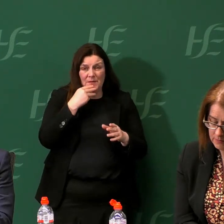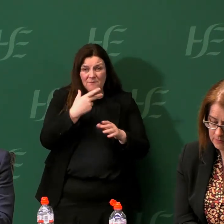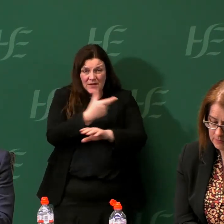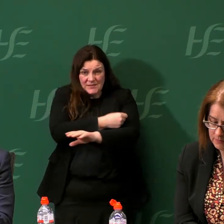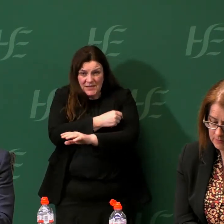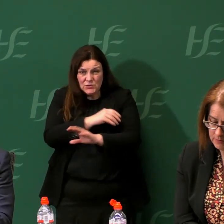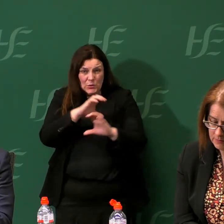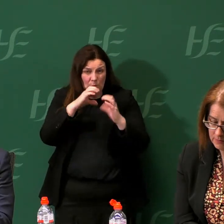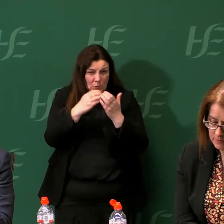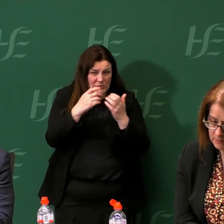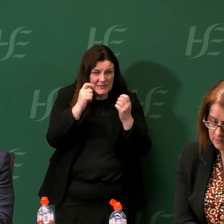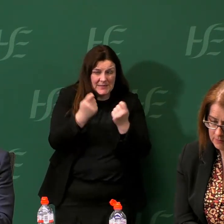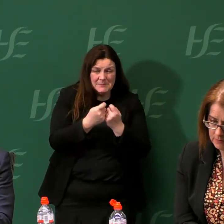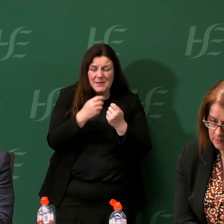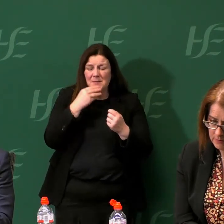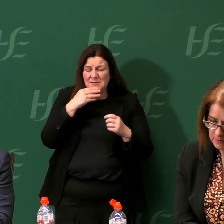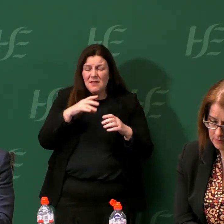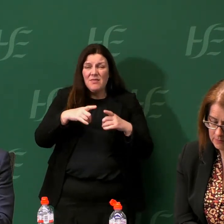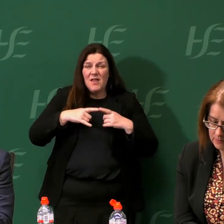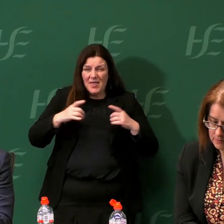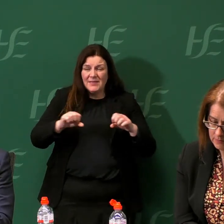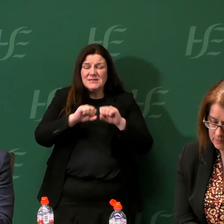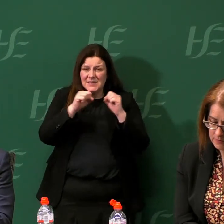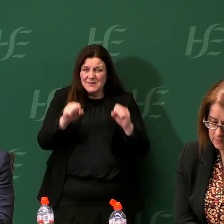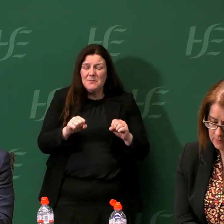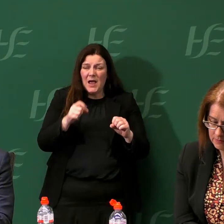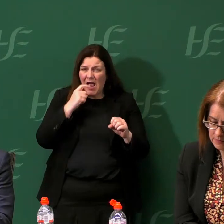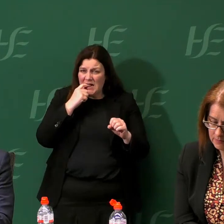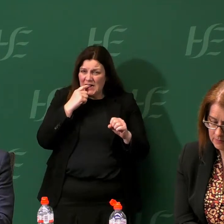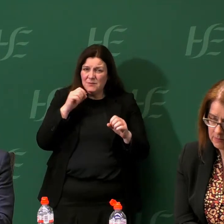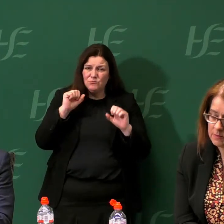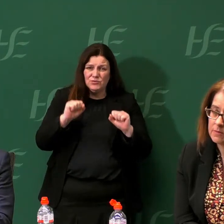programs. So it's a health system under significant pressure still.